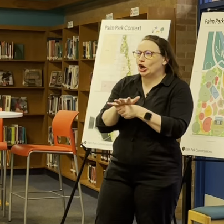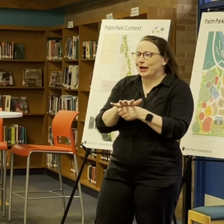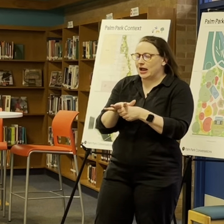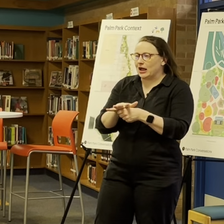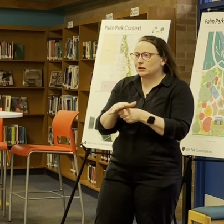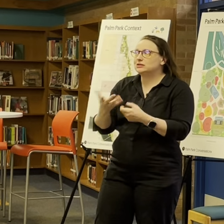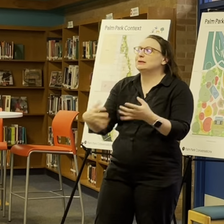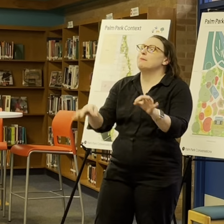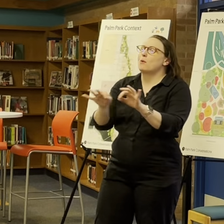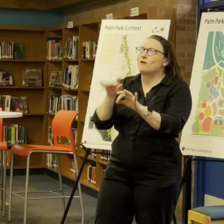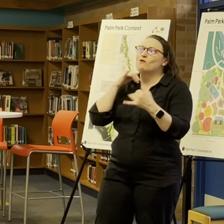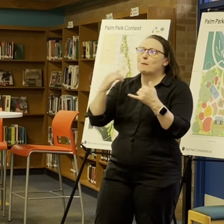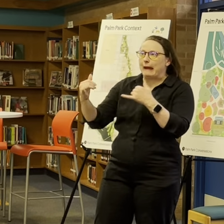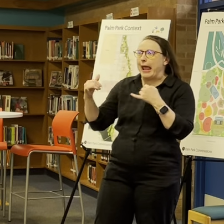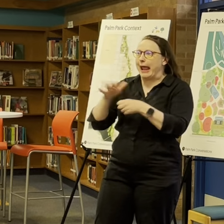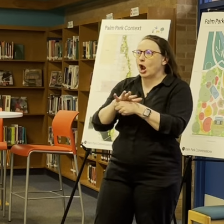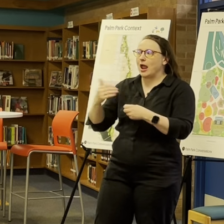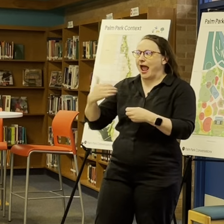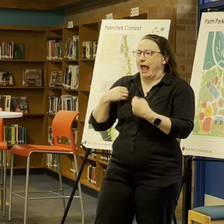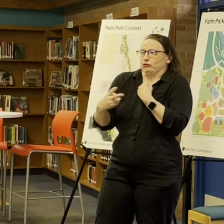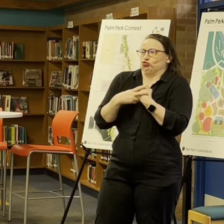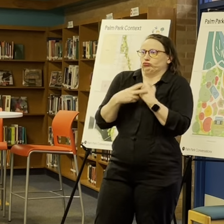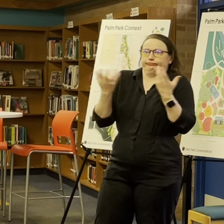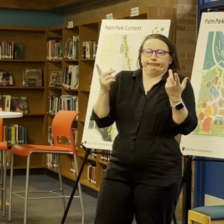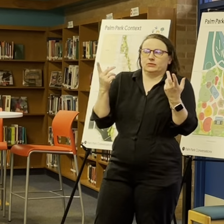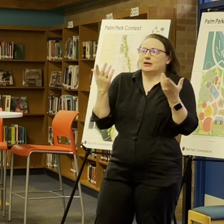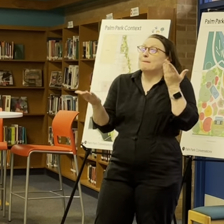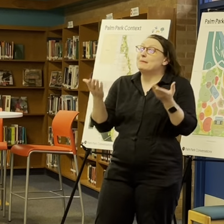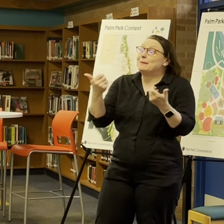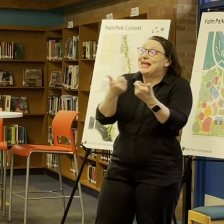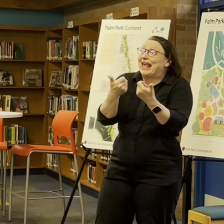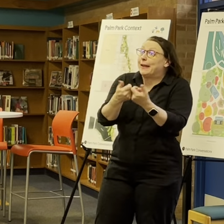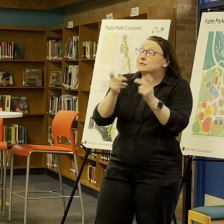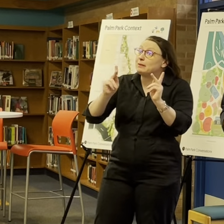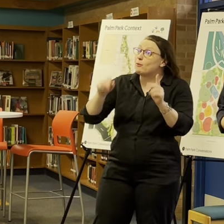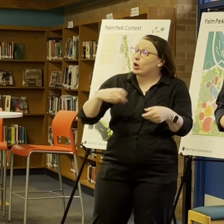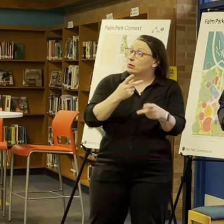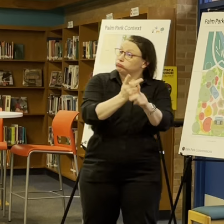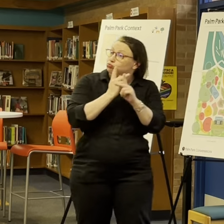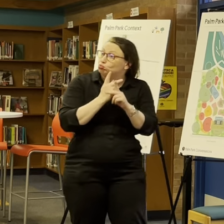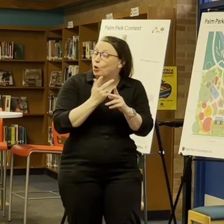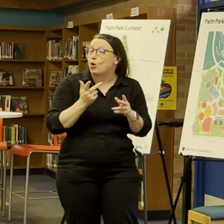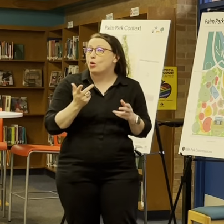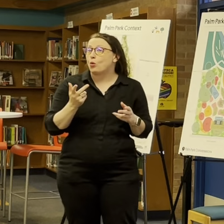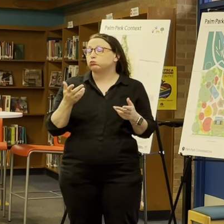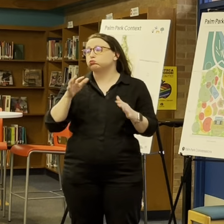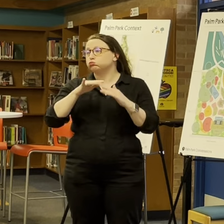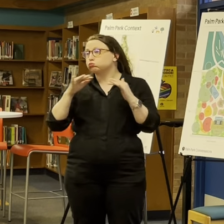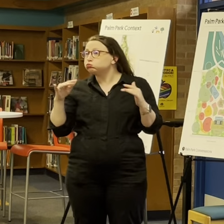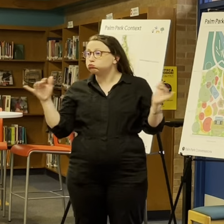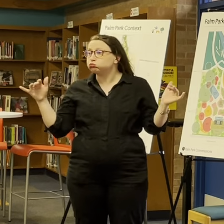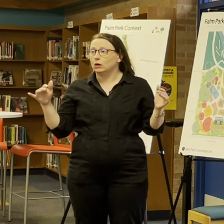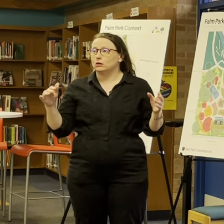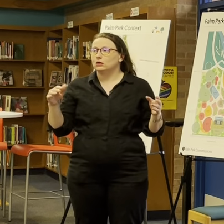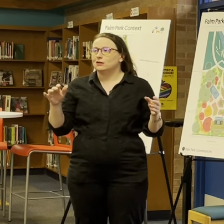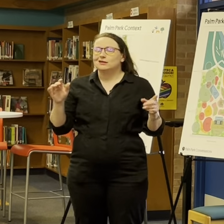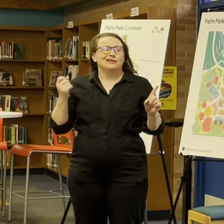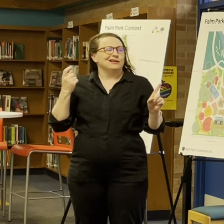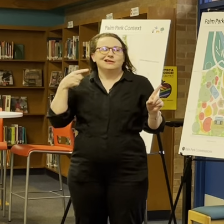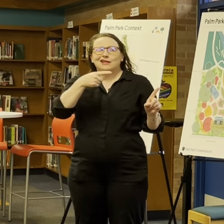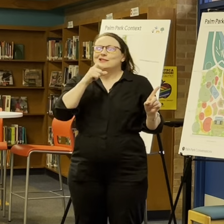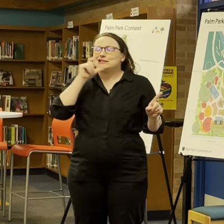in a play landscape, to have storage. Maybe it's games that could be rented and whatnot, but this isn't the